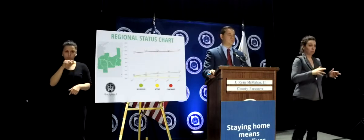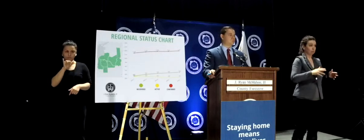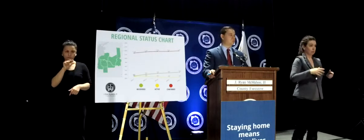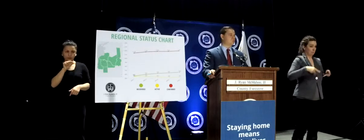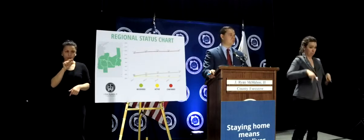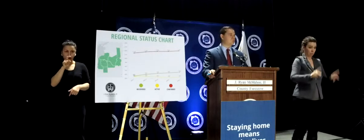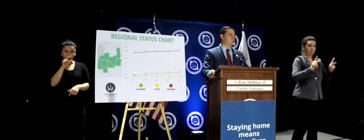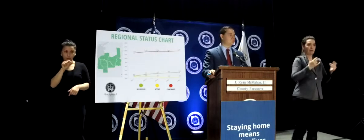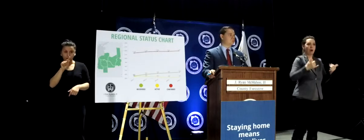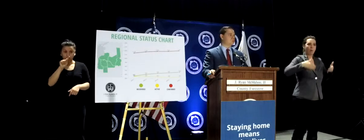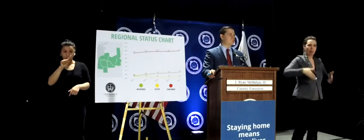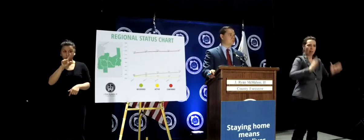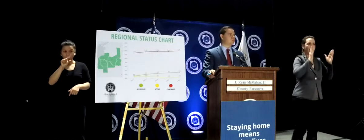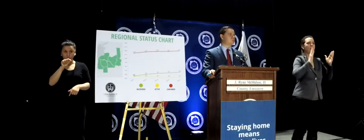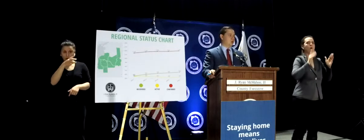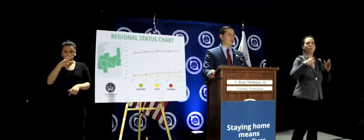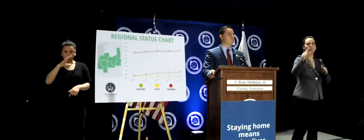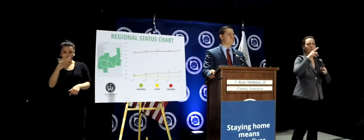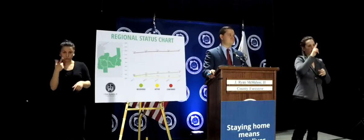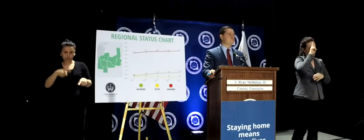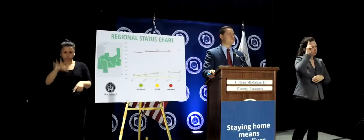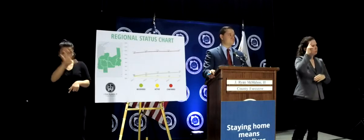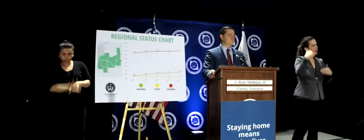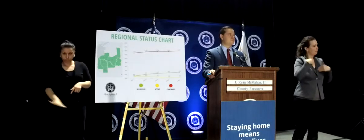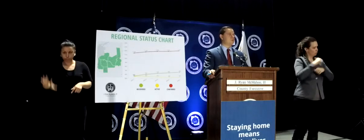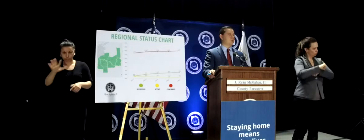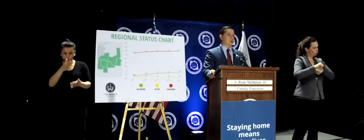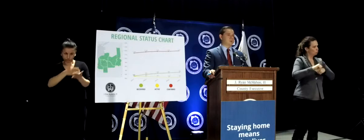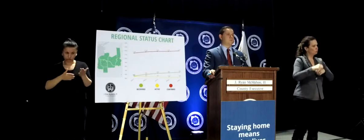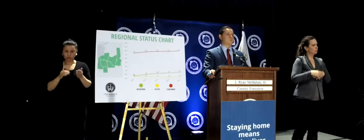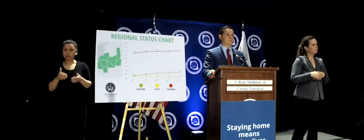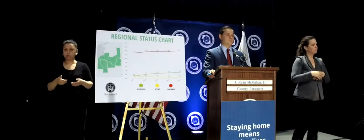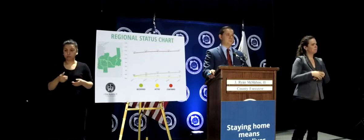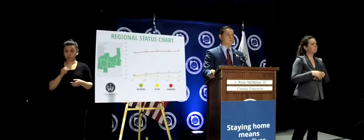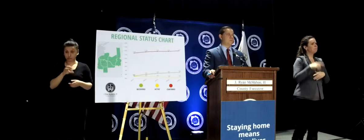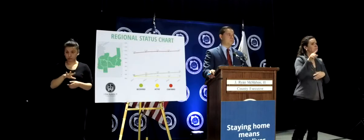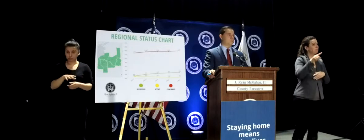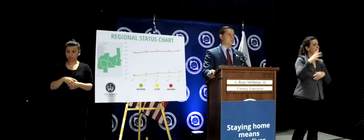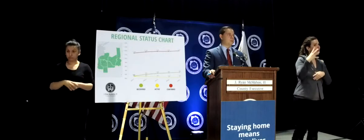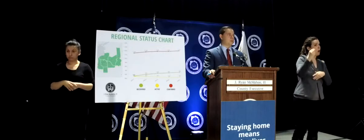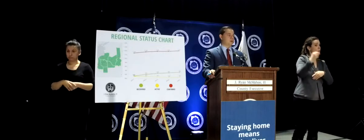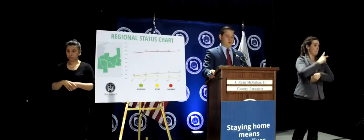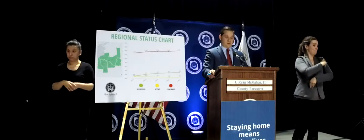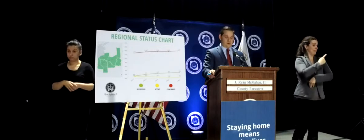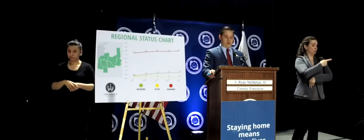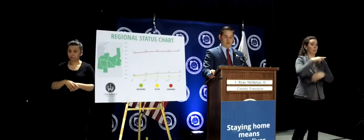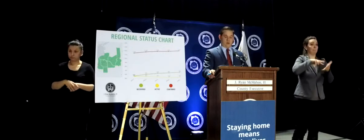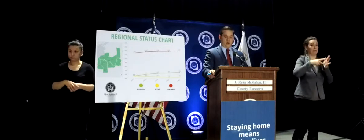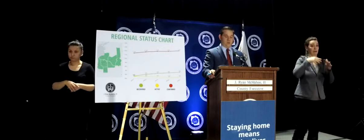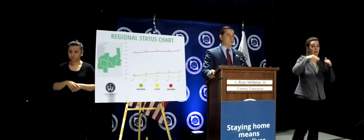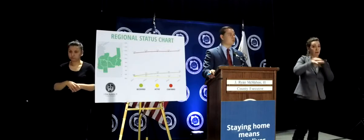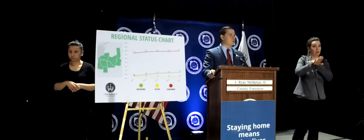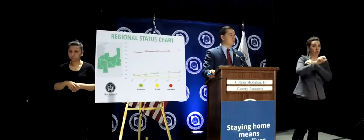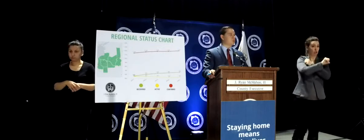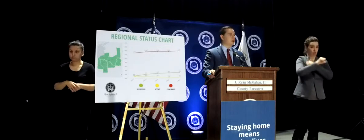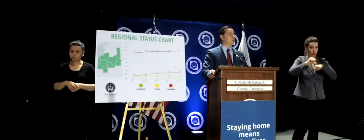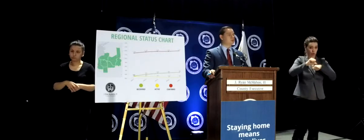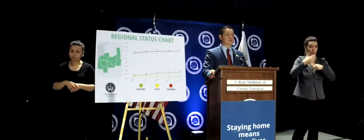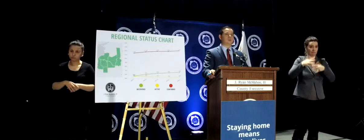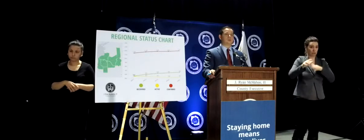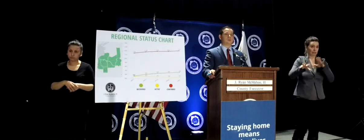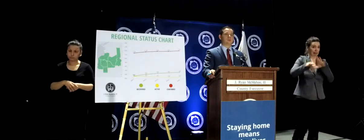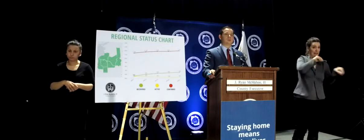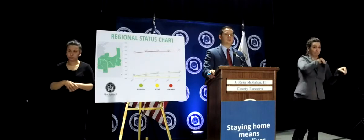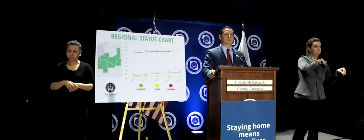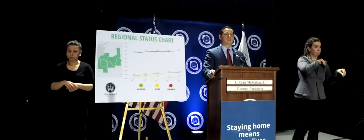And that's outpatient only? Correct. Correct. So starting tomorrow? Starting tomorrow. And Yep.